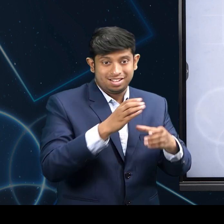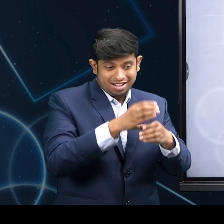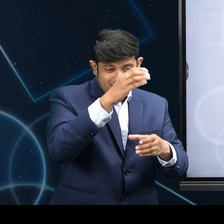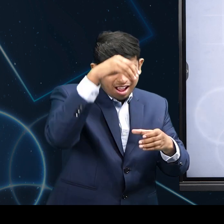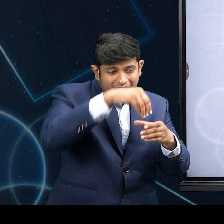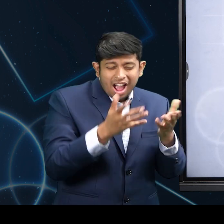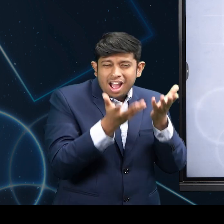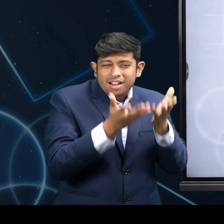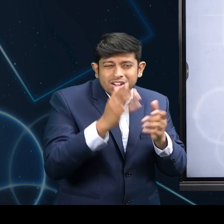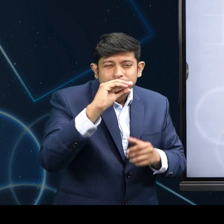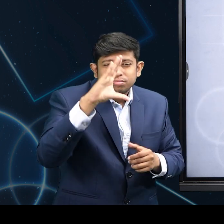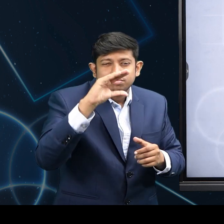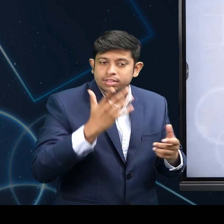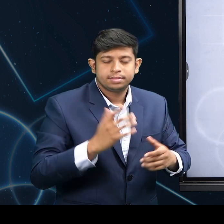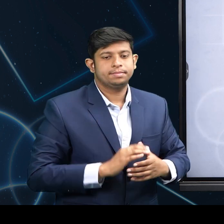volume,